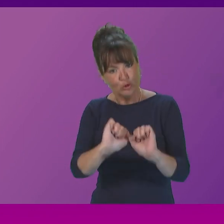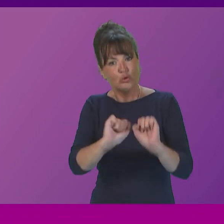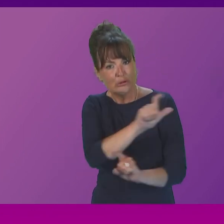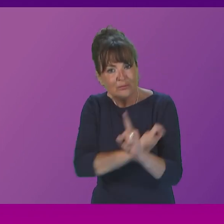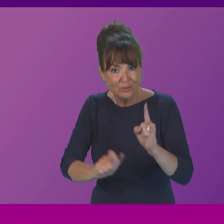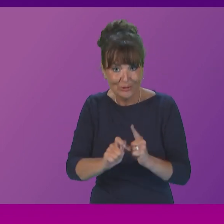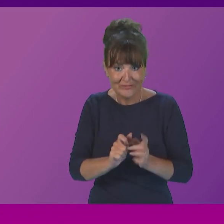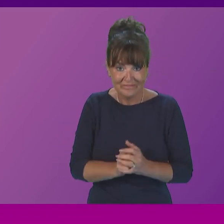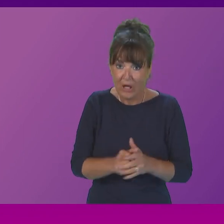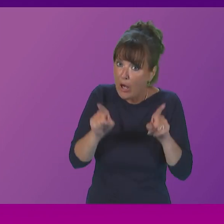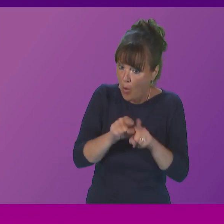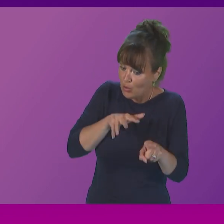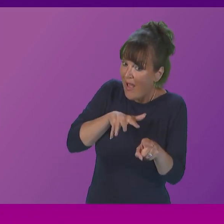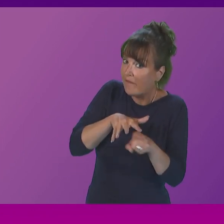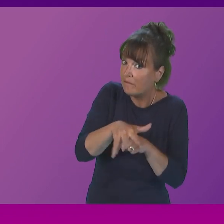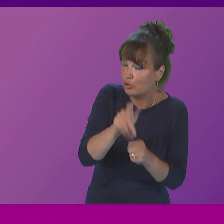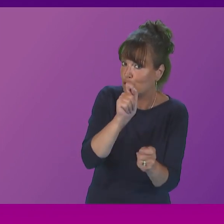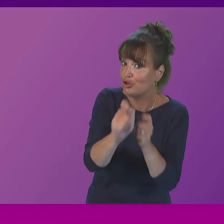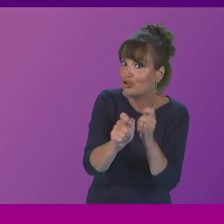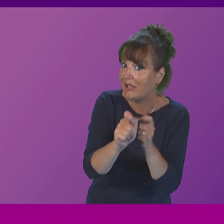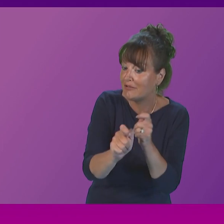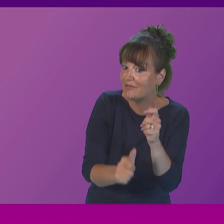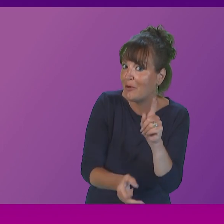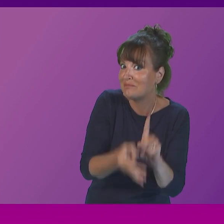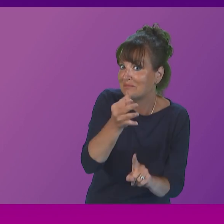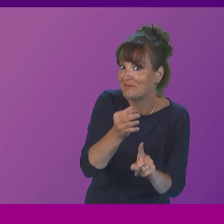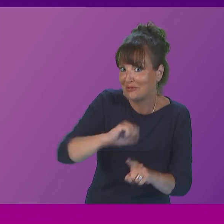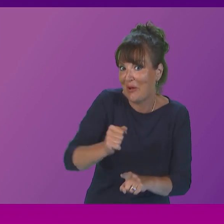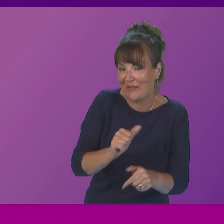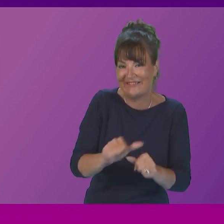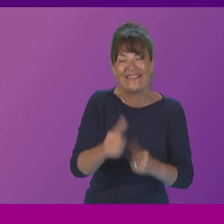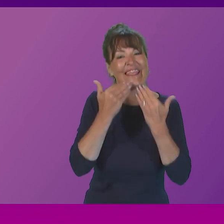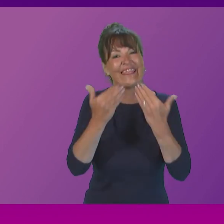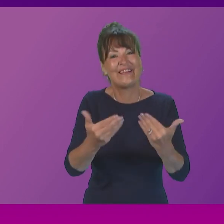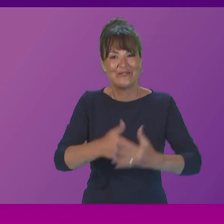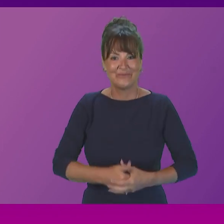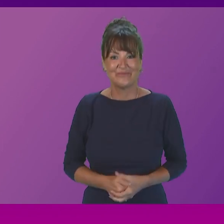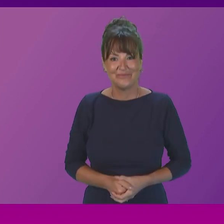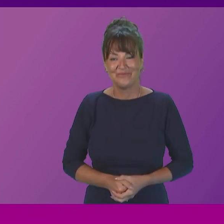communities and influencing change in Scotland. Thank you.